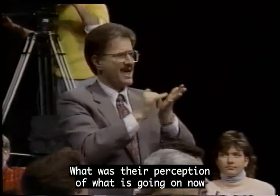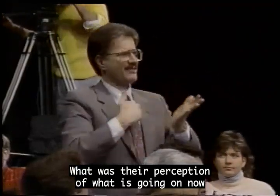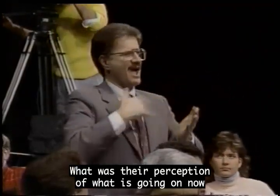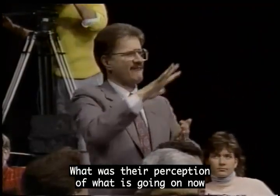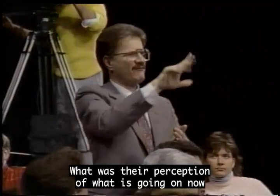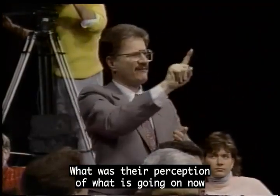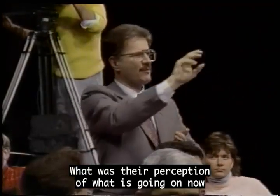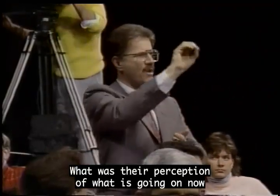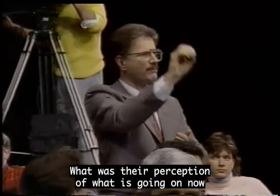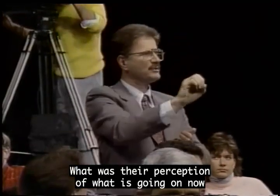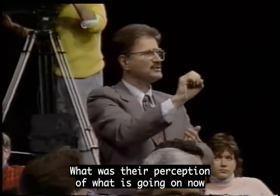now